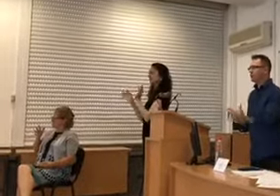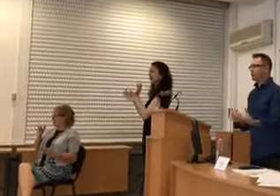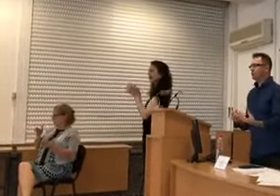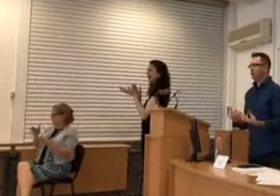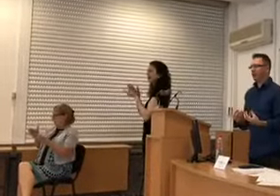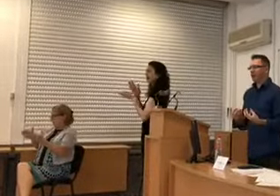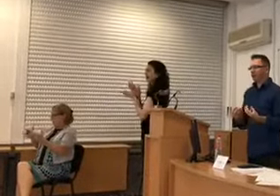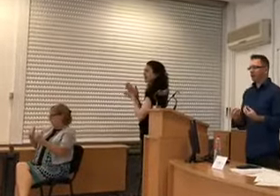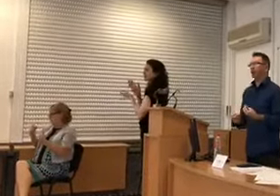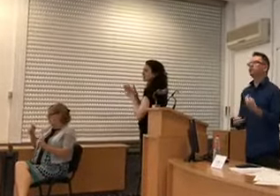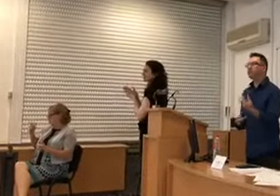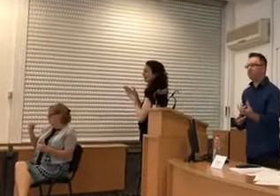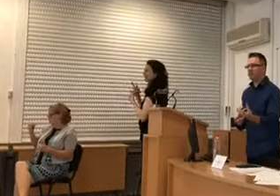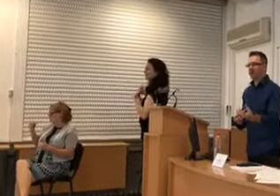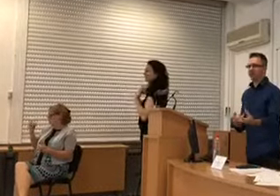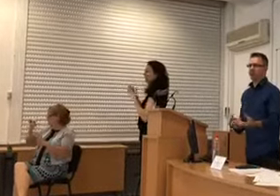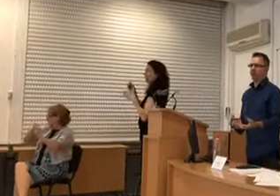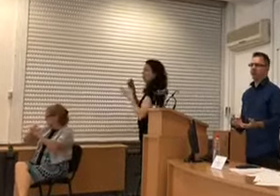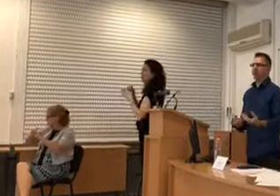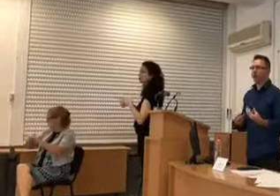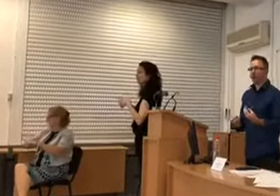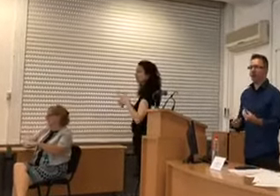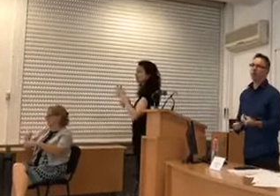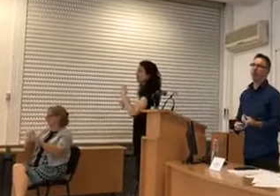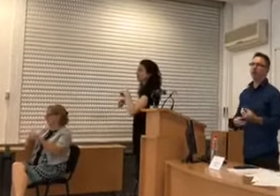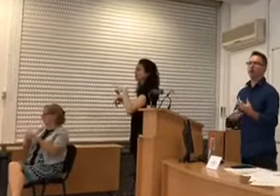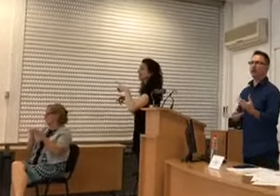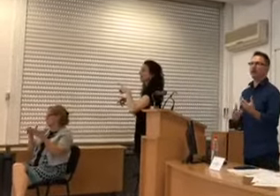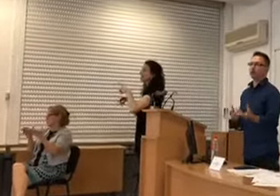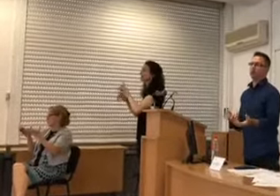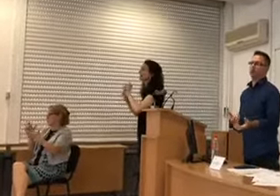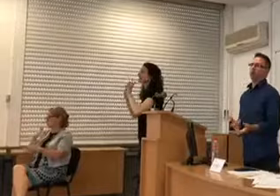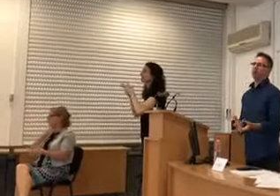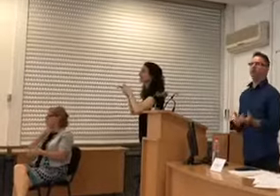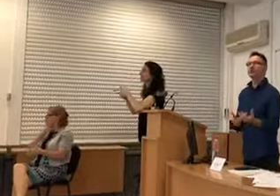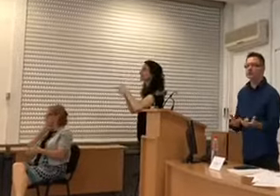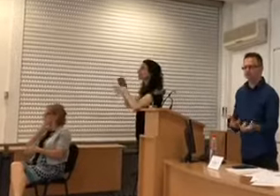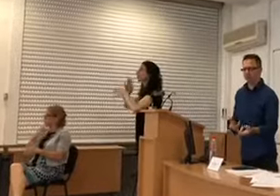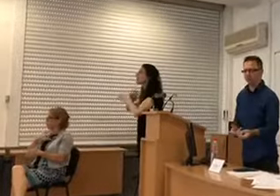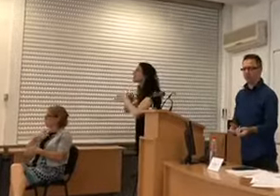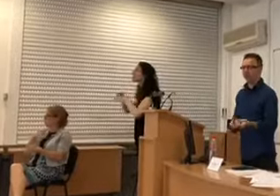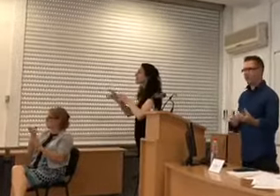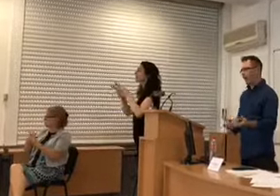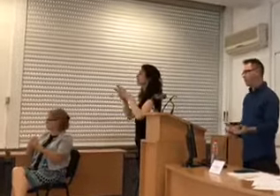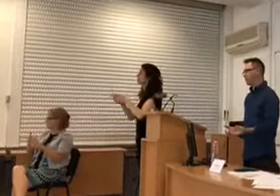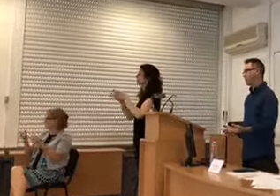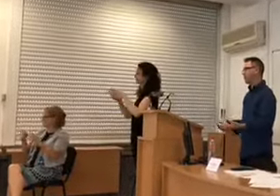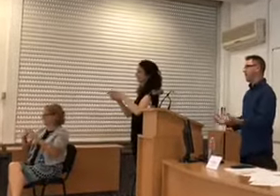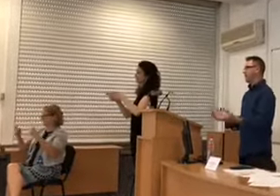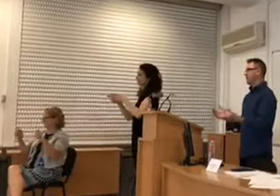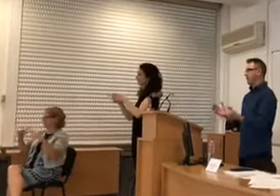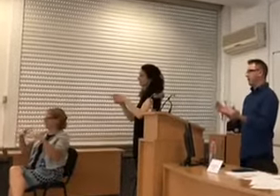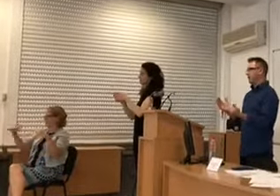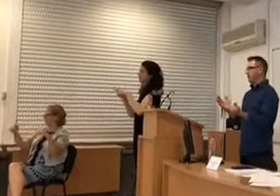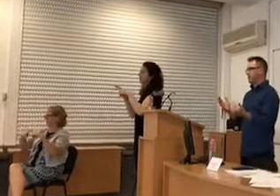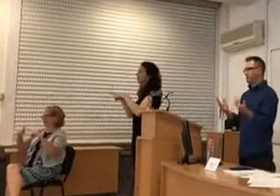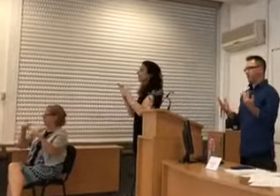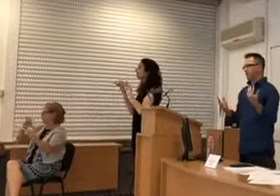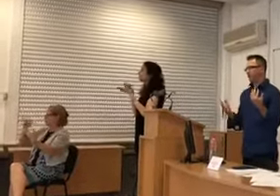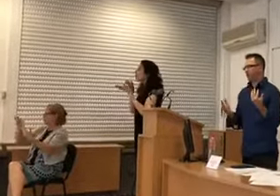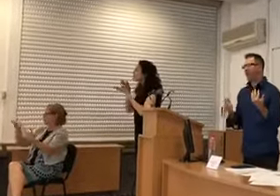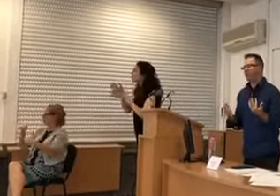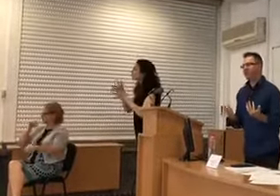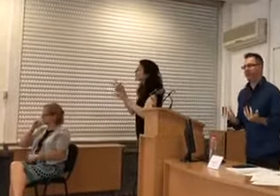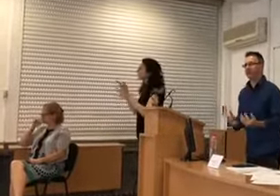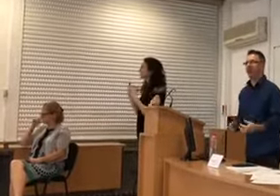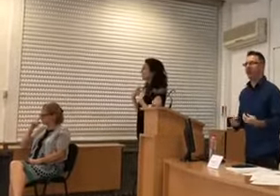ways to participate in the way you would like to participate. And actually